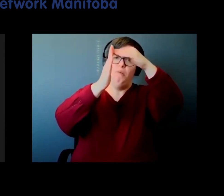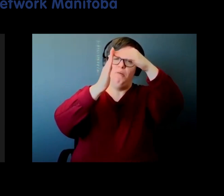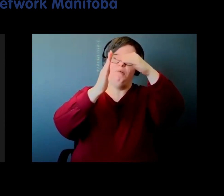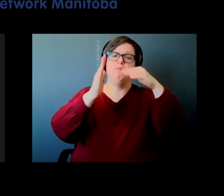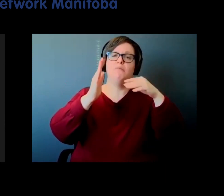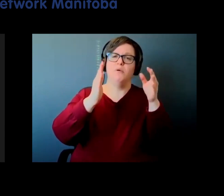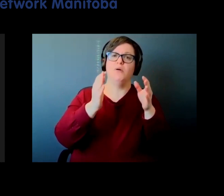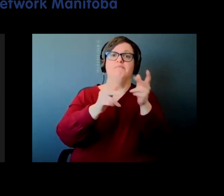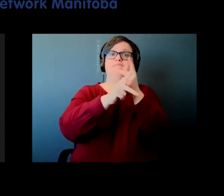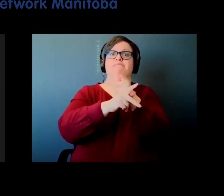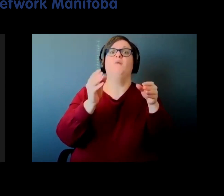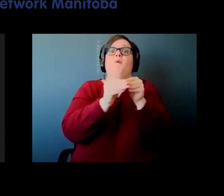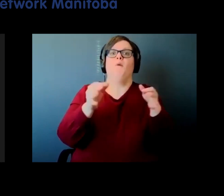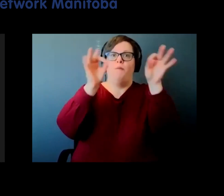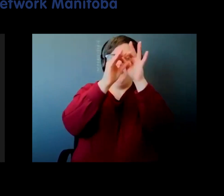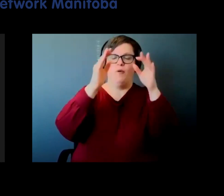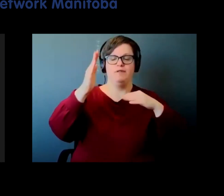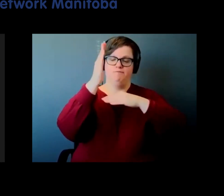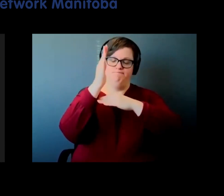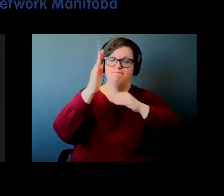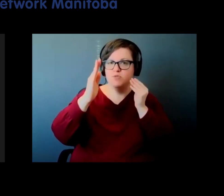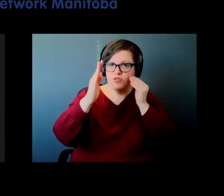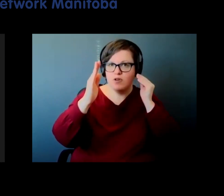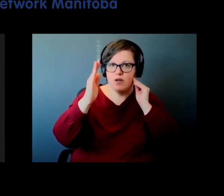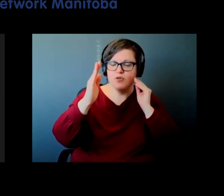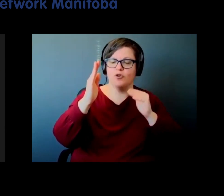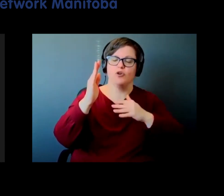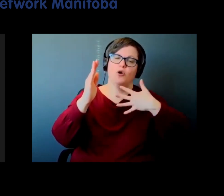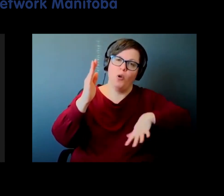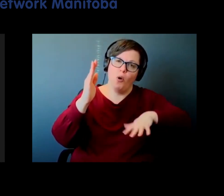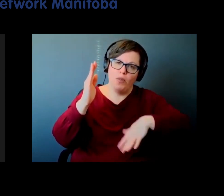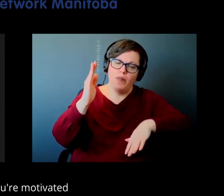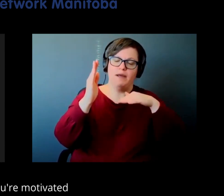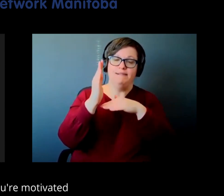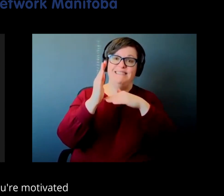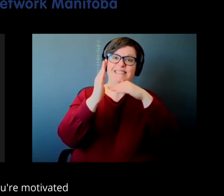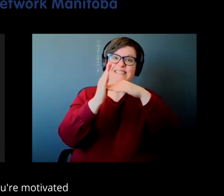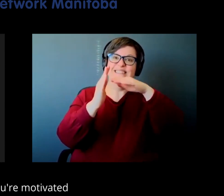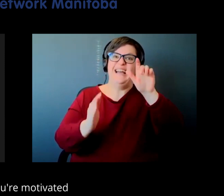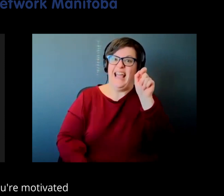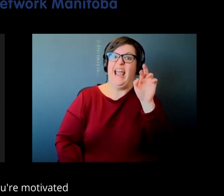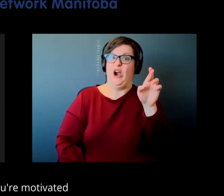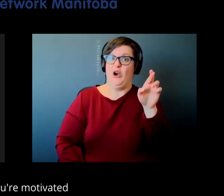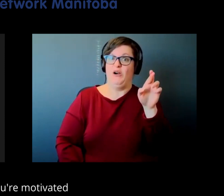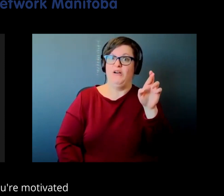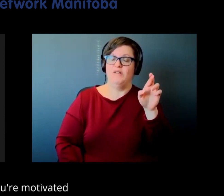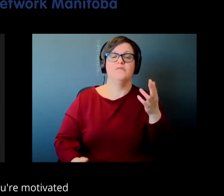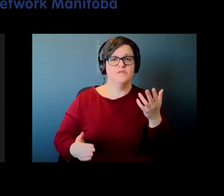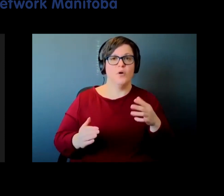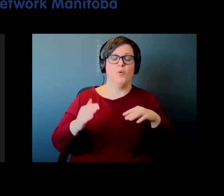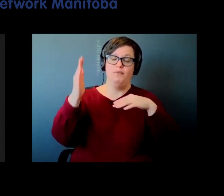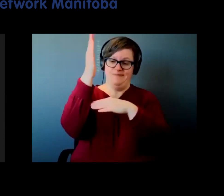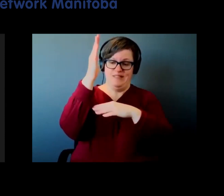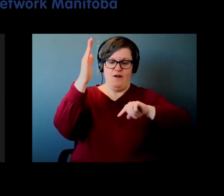clothing, air, we got to breathe. And so, and then you're motivated to get to the next stage.